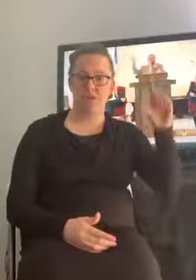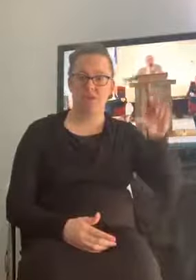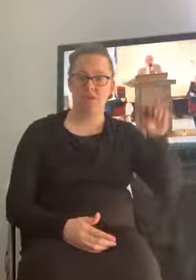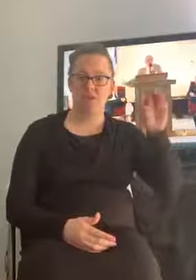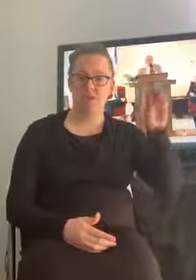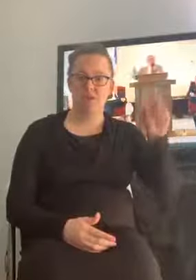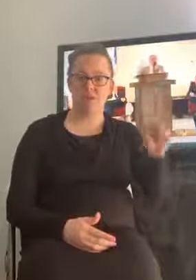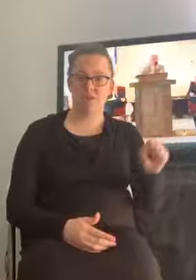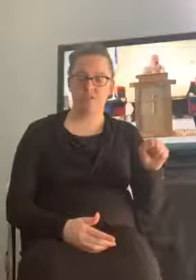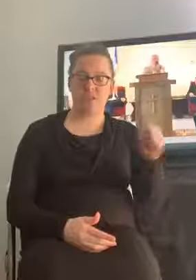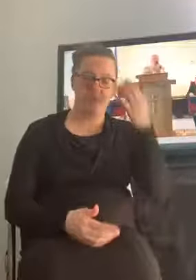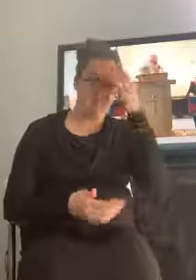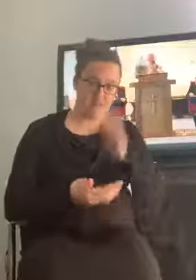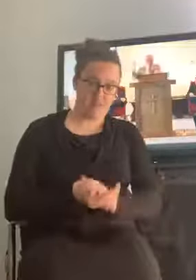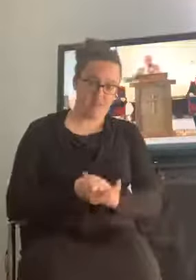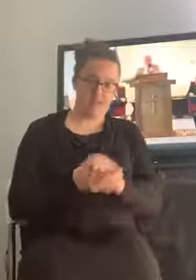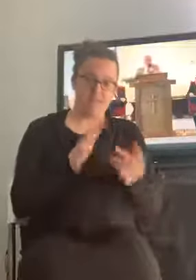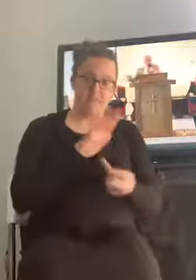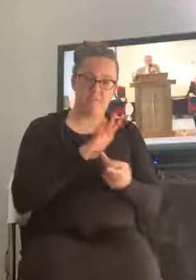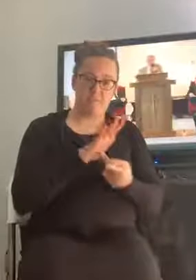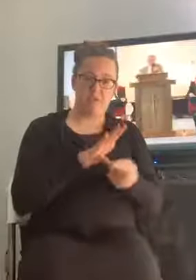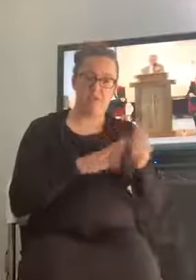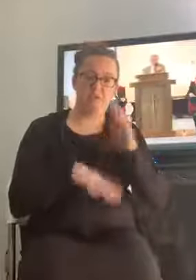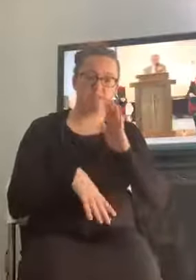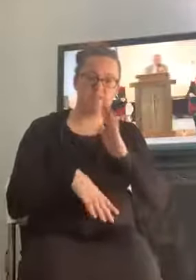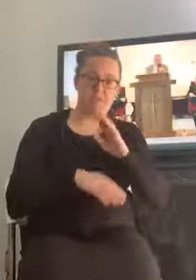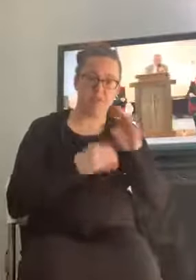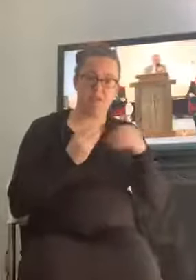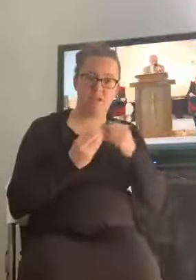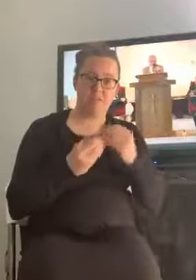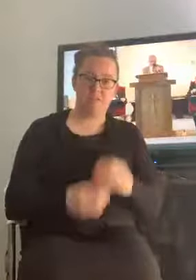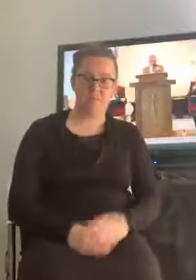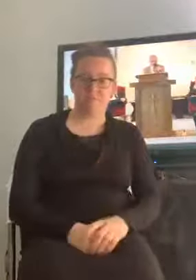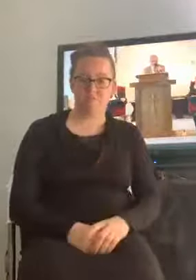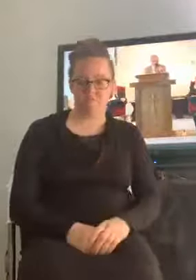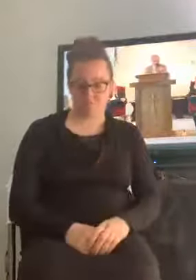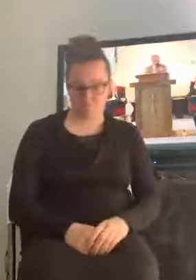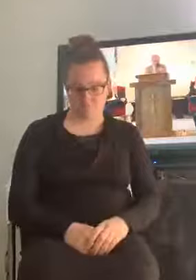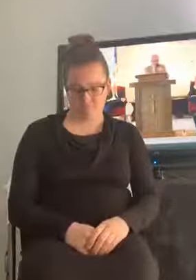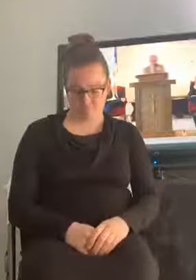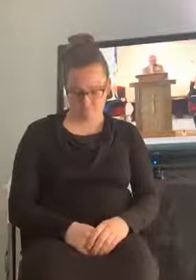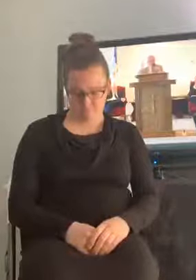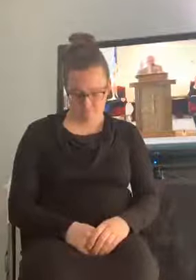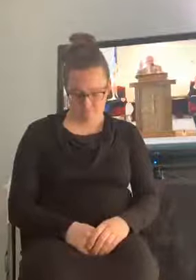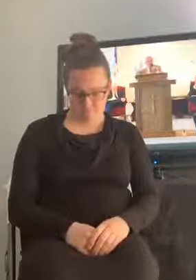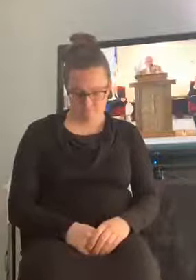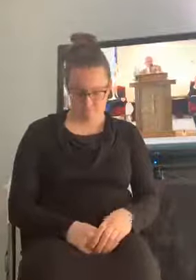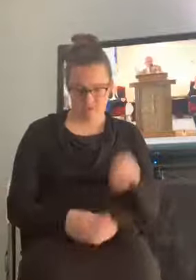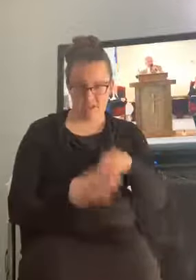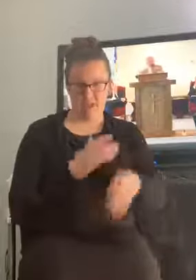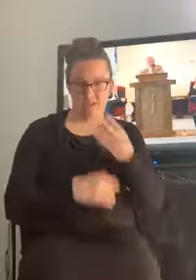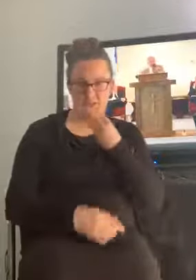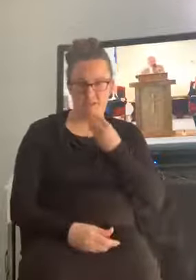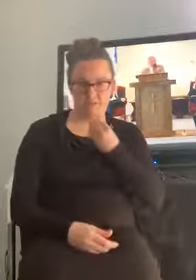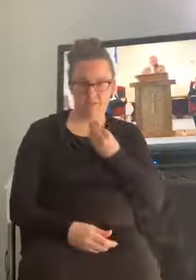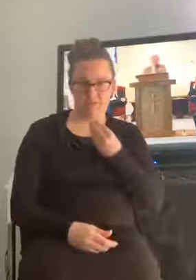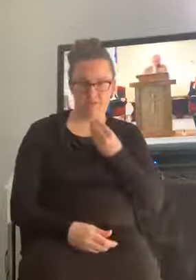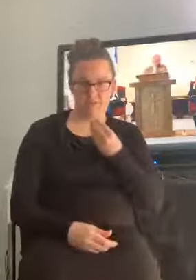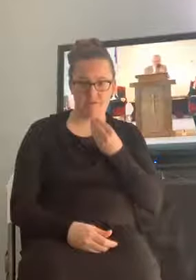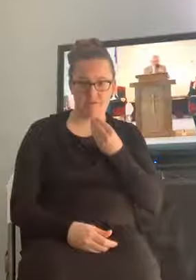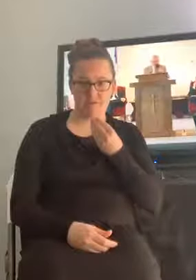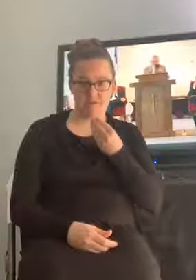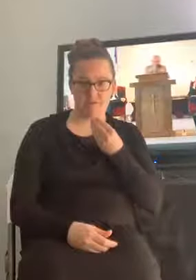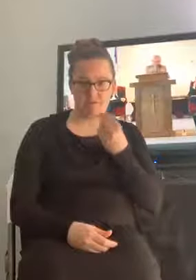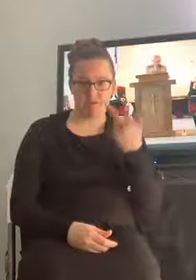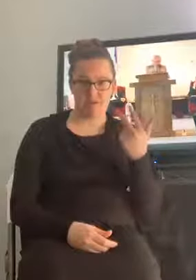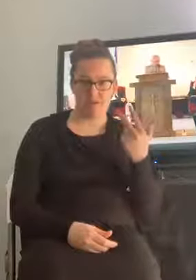was alluding to, or that verse of scripture that the Apostle Paul was alluding to in Hebrews